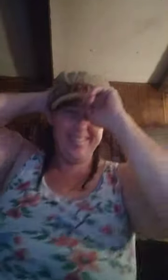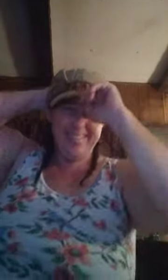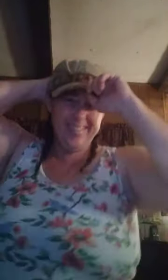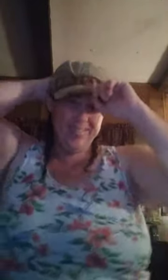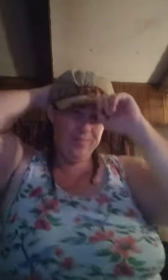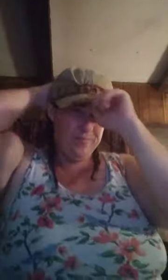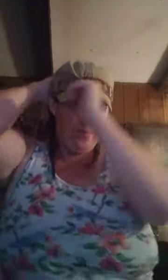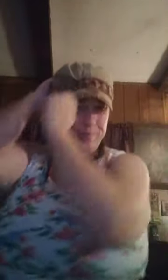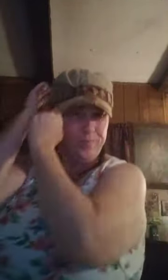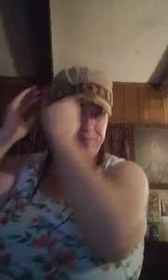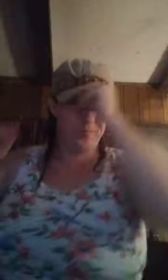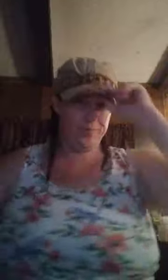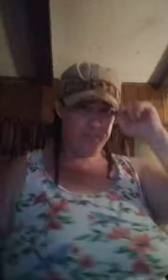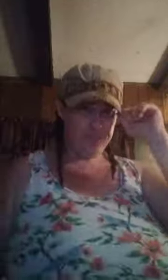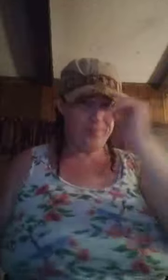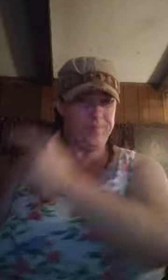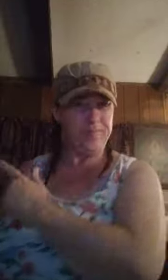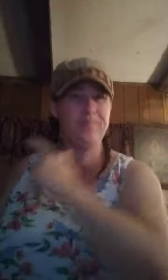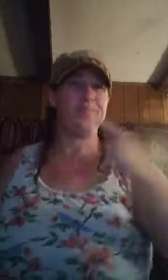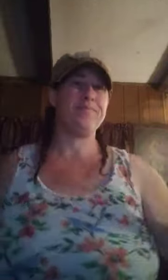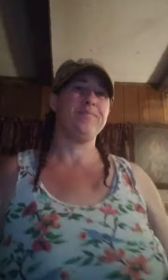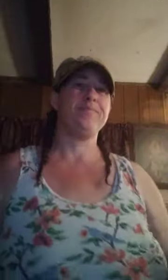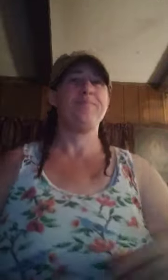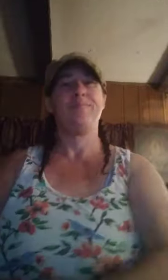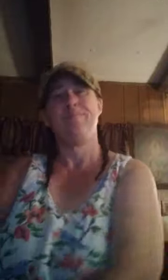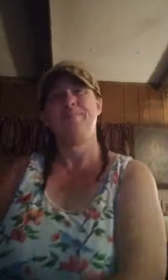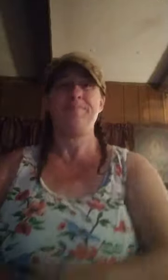I slipped and fell into the wet concrete below.